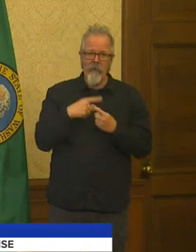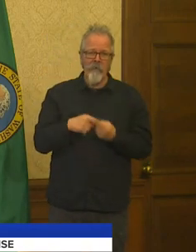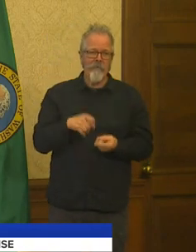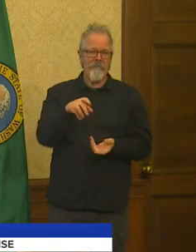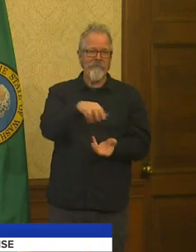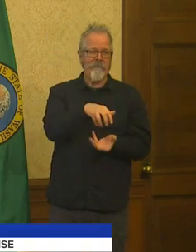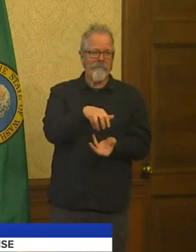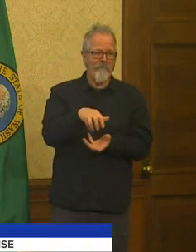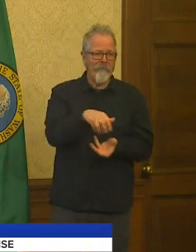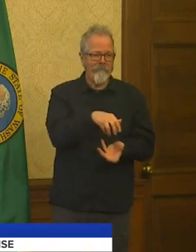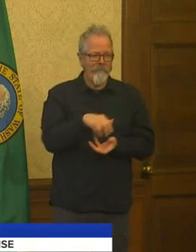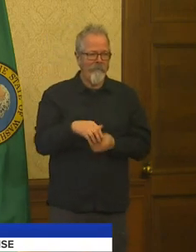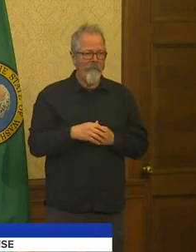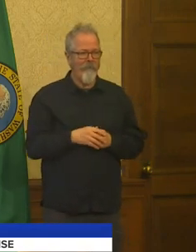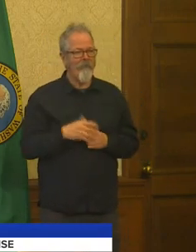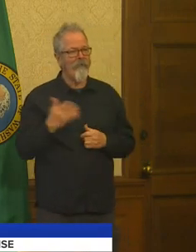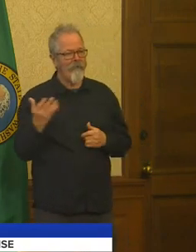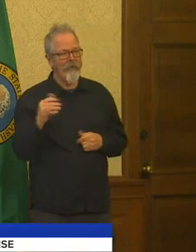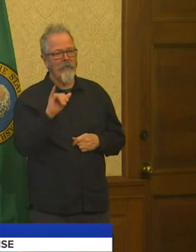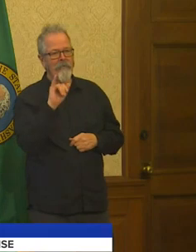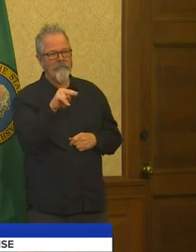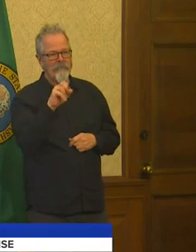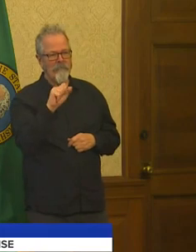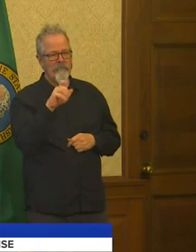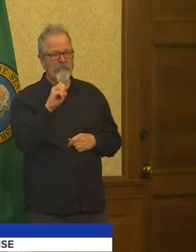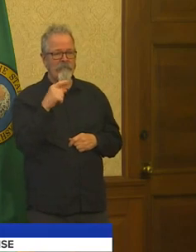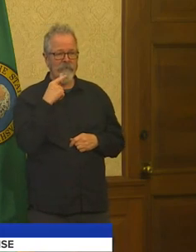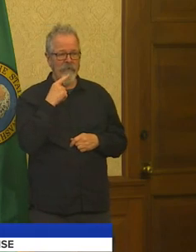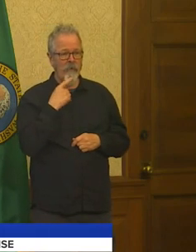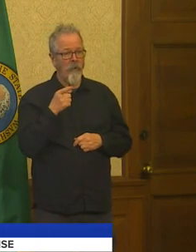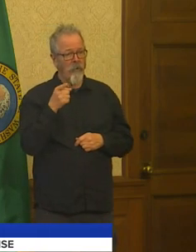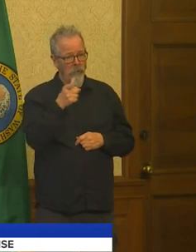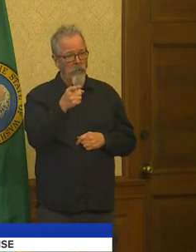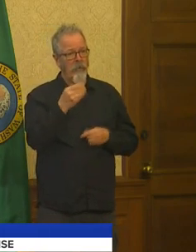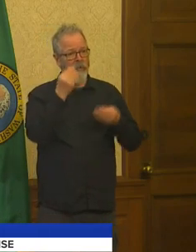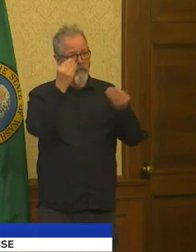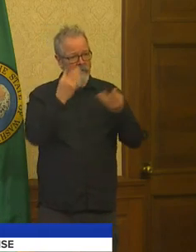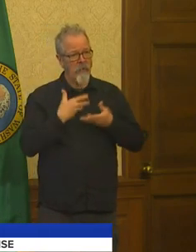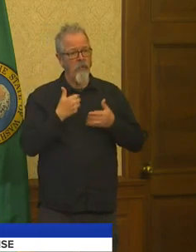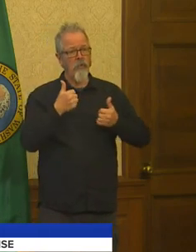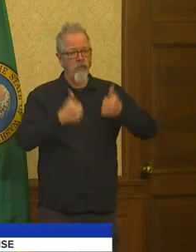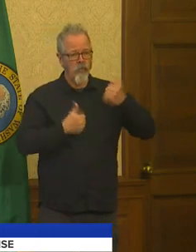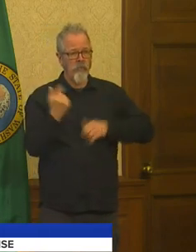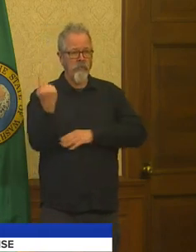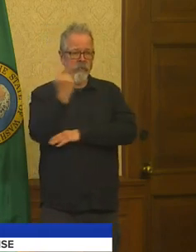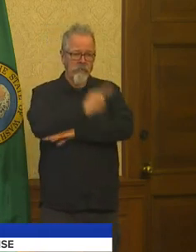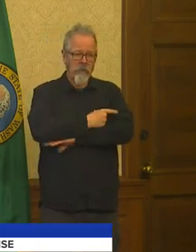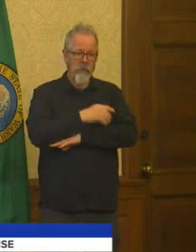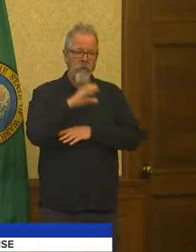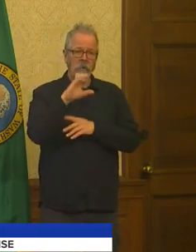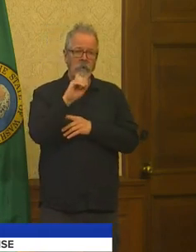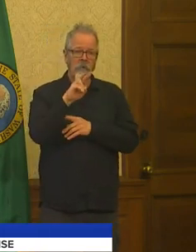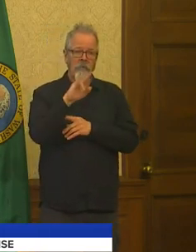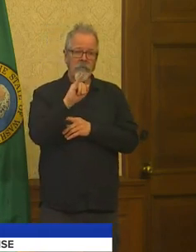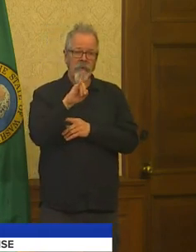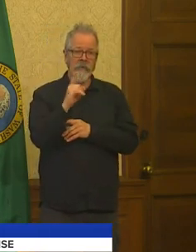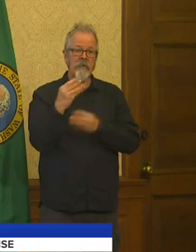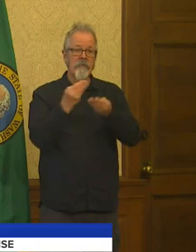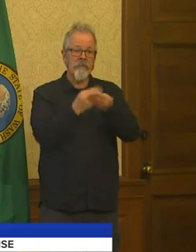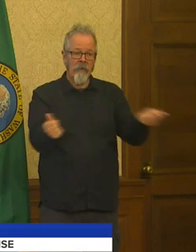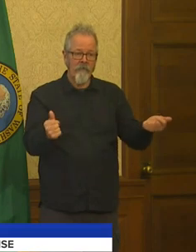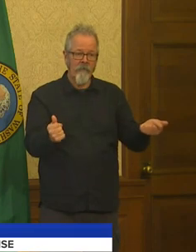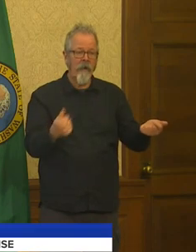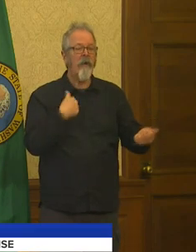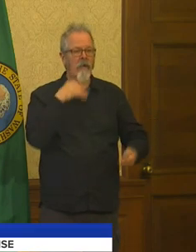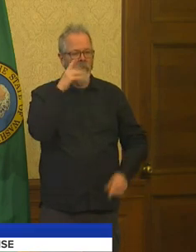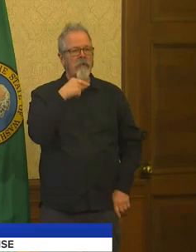the access to those services, I will be able to give you that date. But unfortunately, you can't provide that